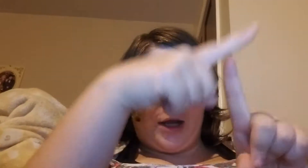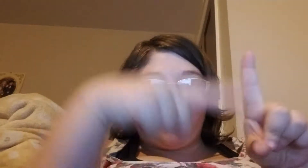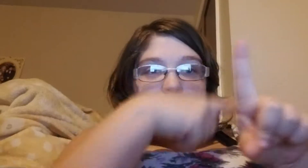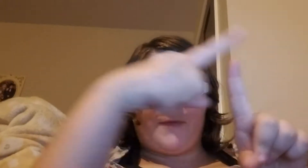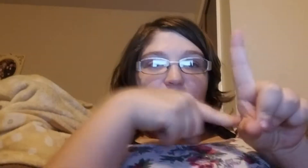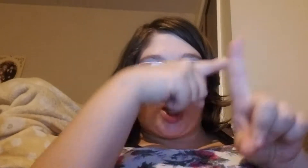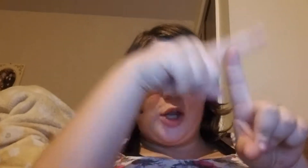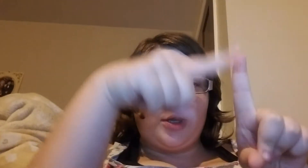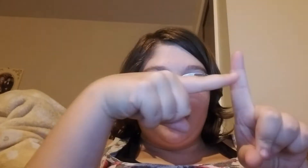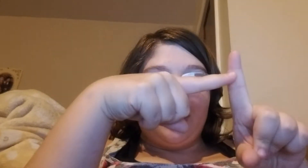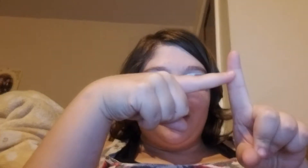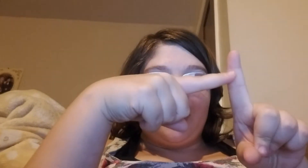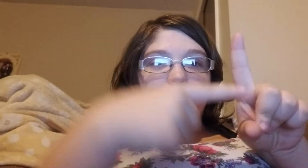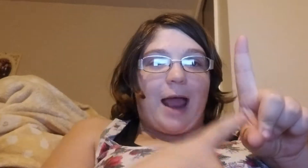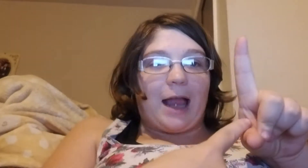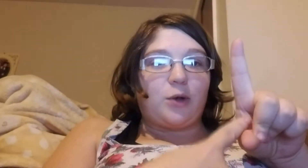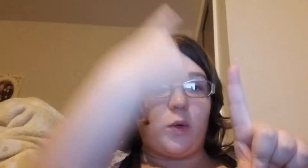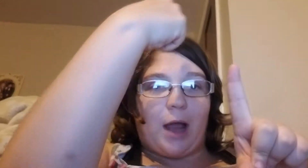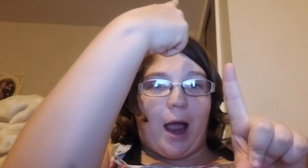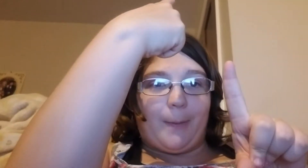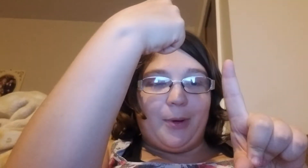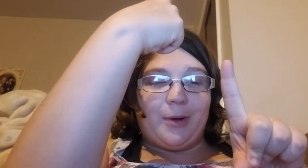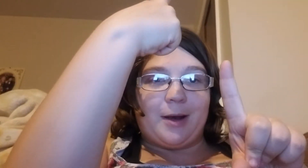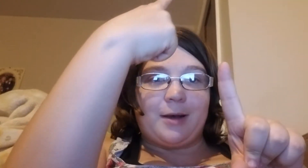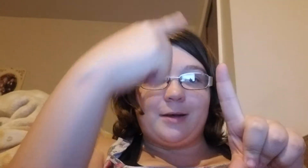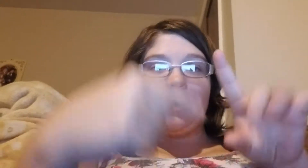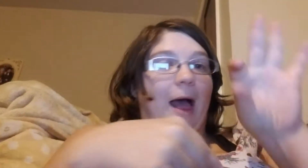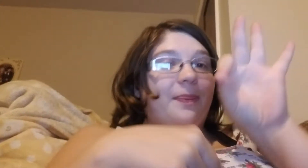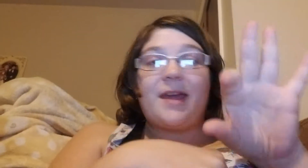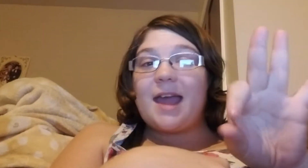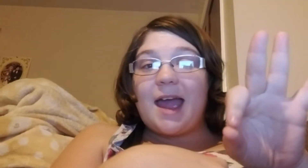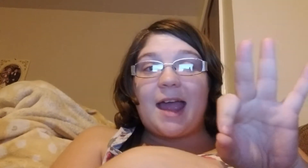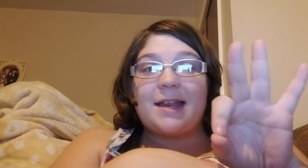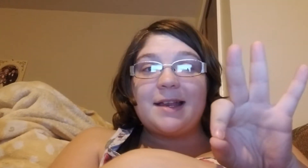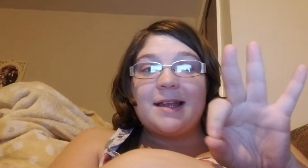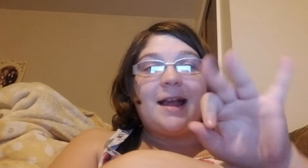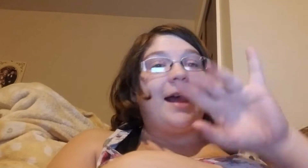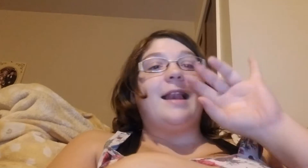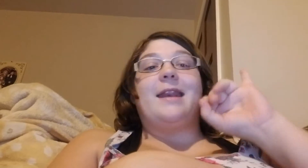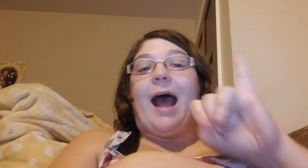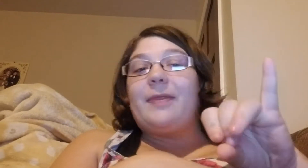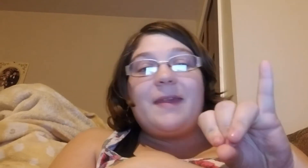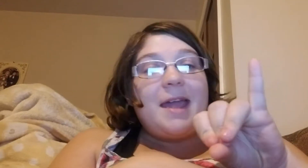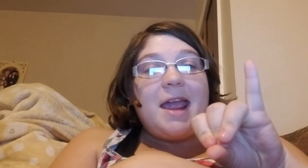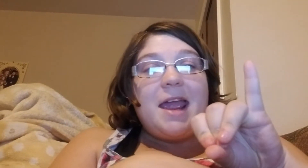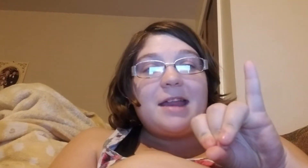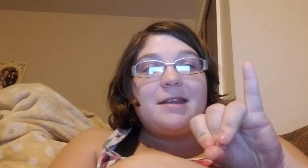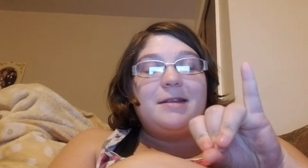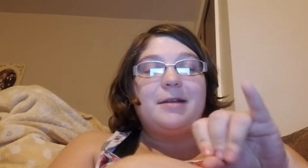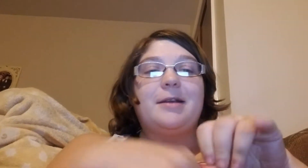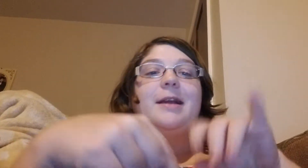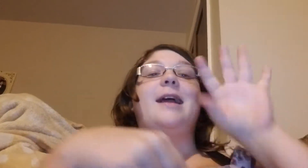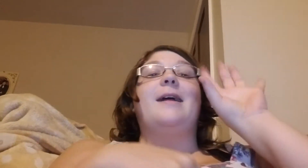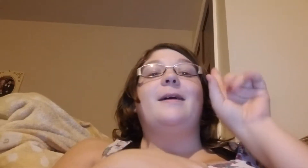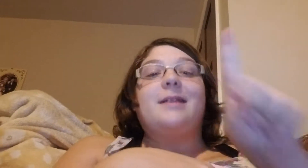this finger? That goes up. Not this. not this, the